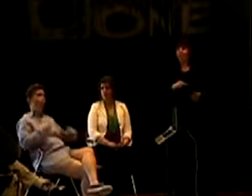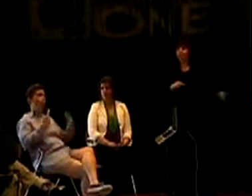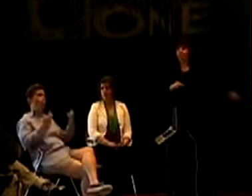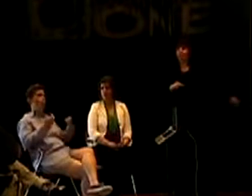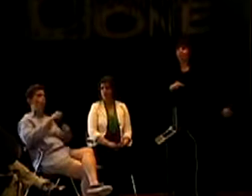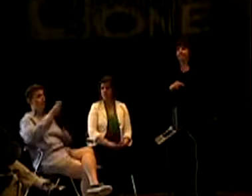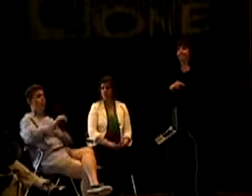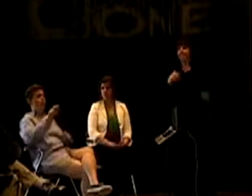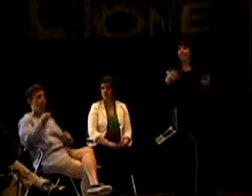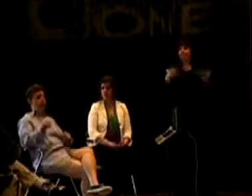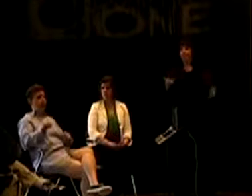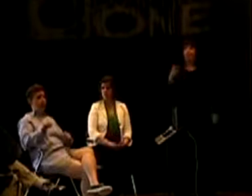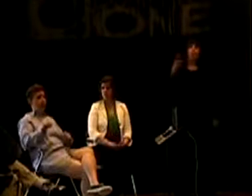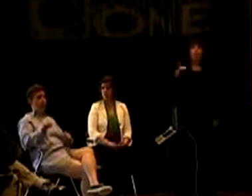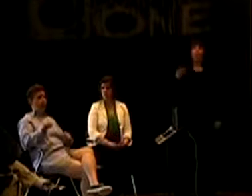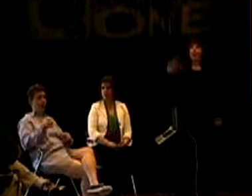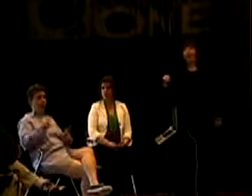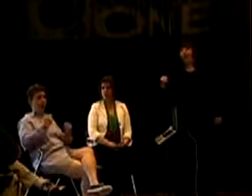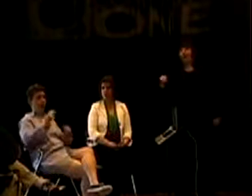society and hearing society,